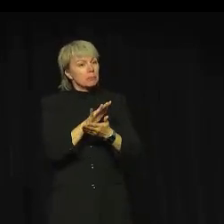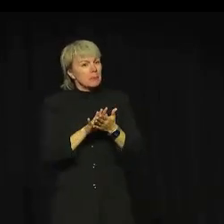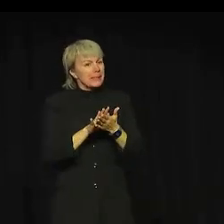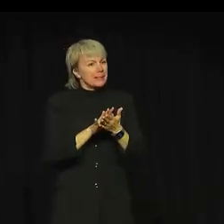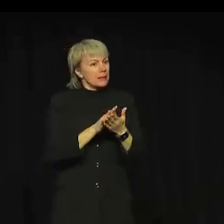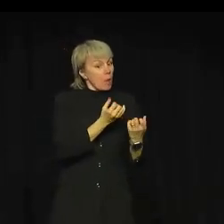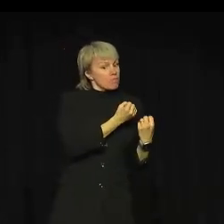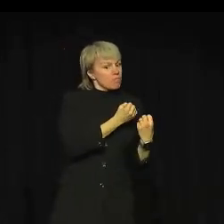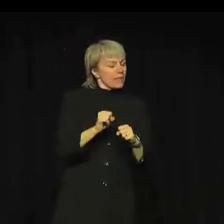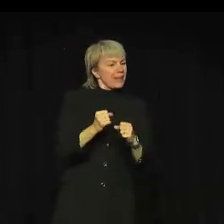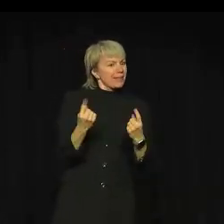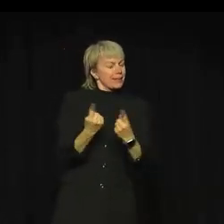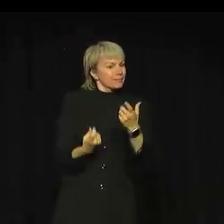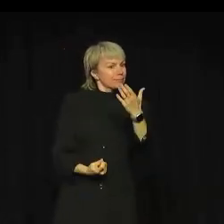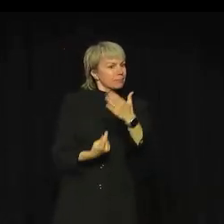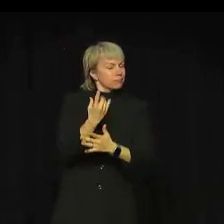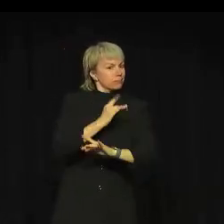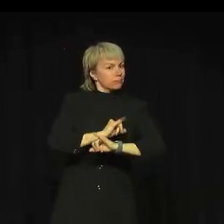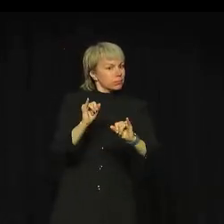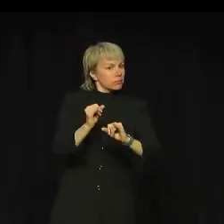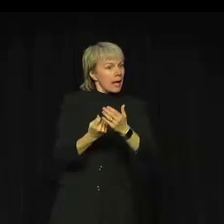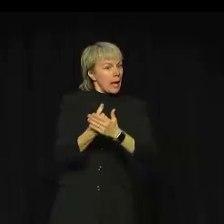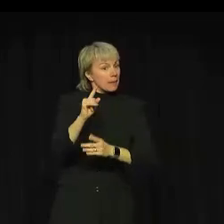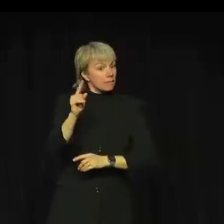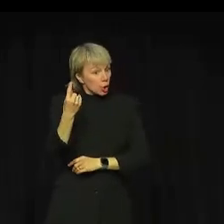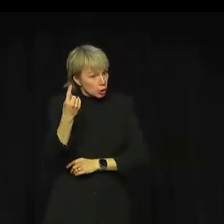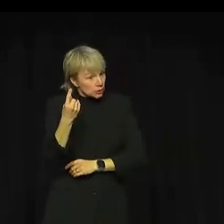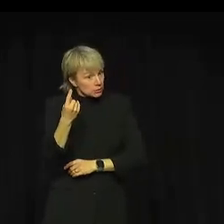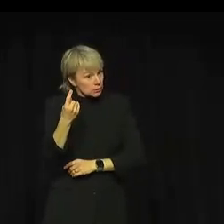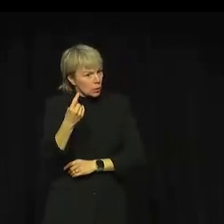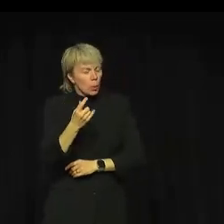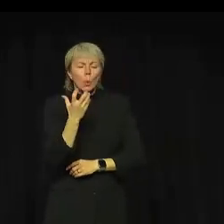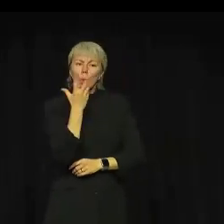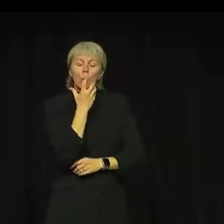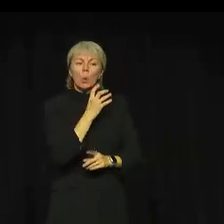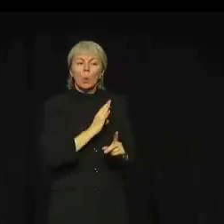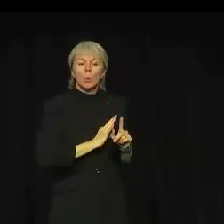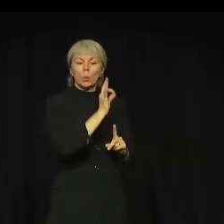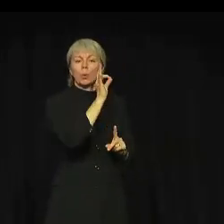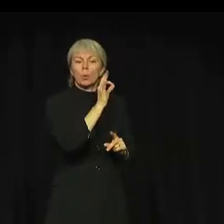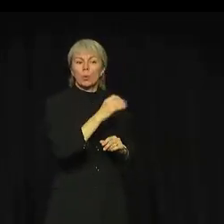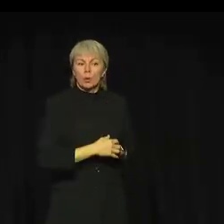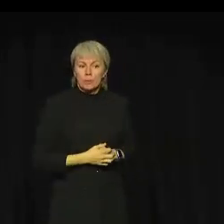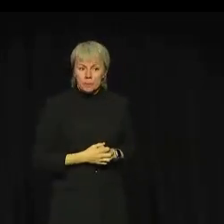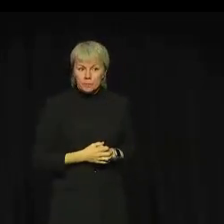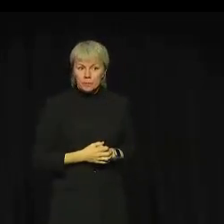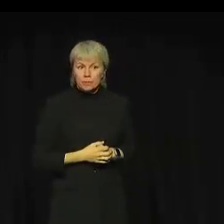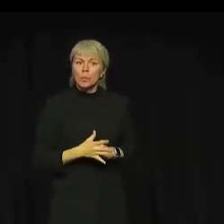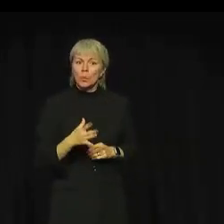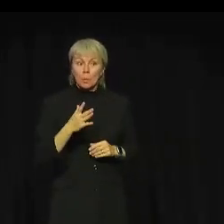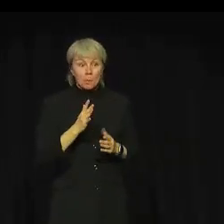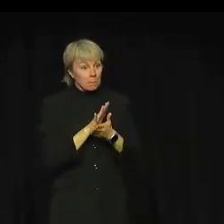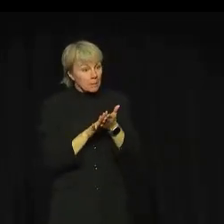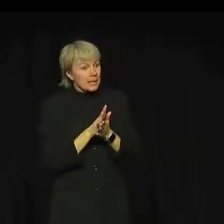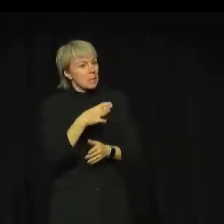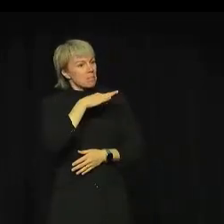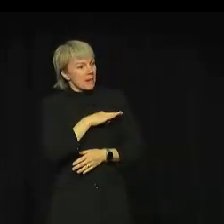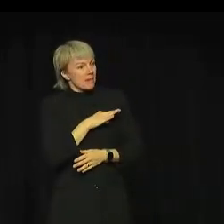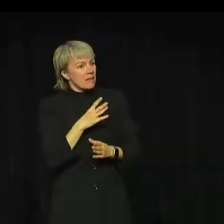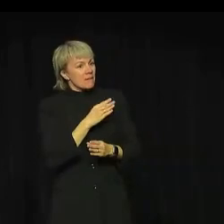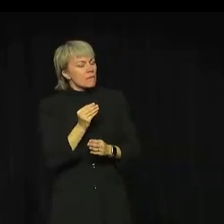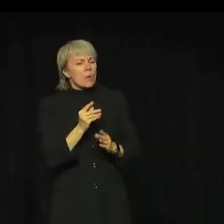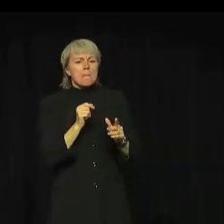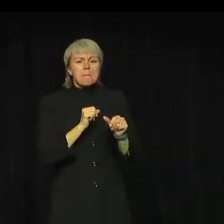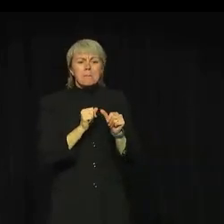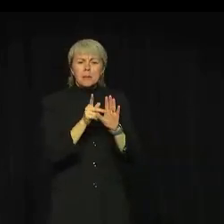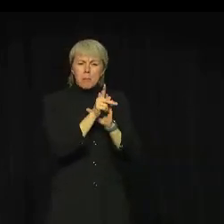rights are front and centre when legislation is being considered and drafted. We benefit from more efficient policy making and which better